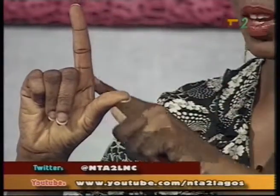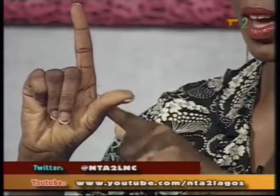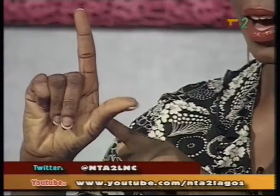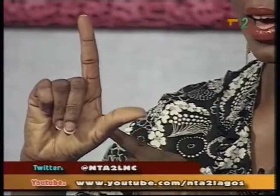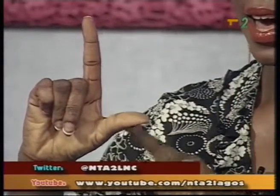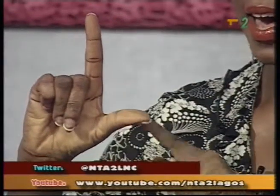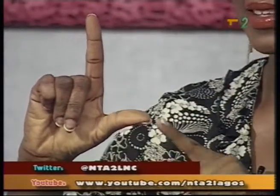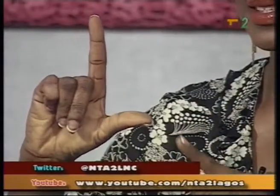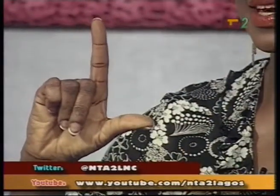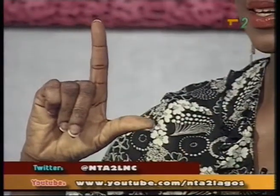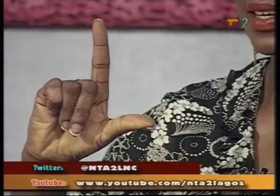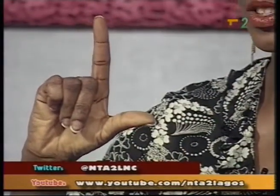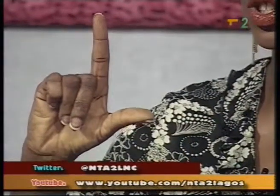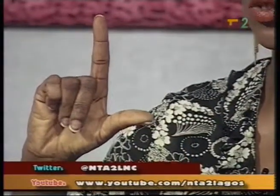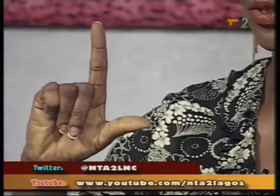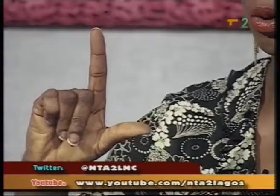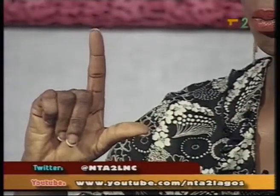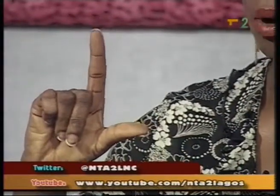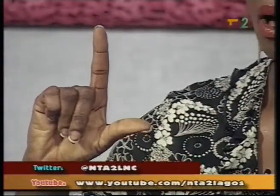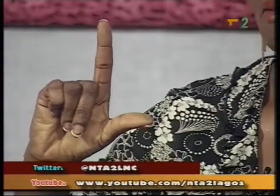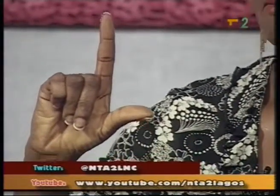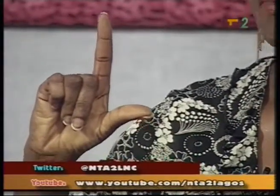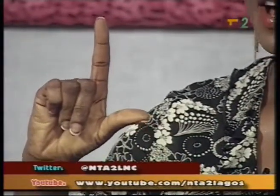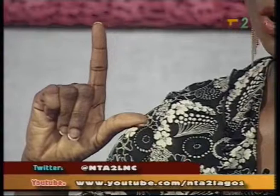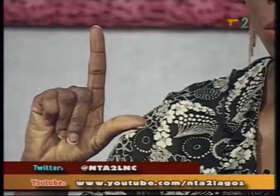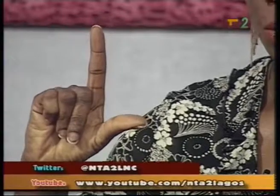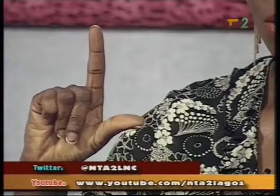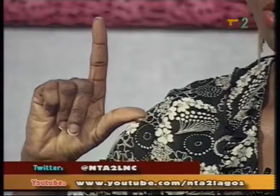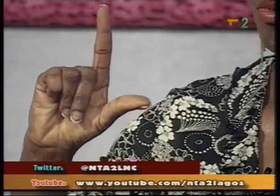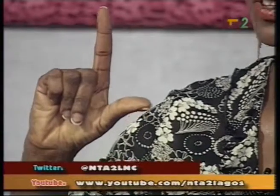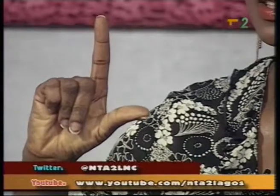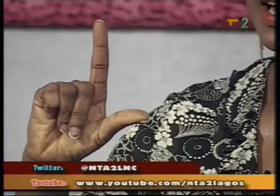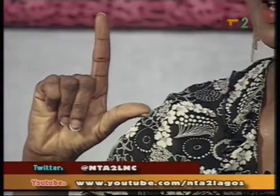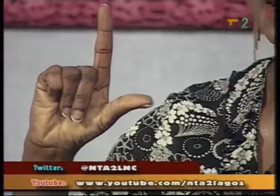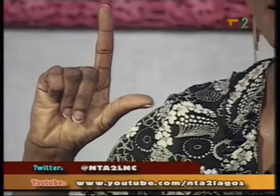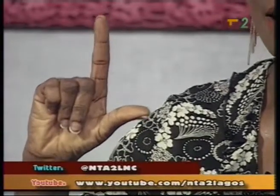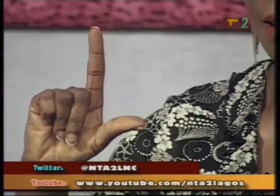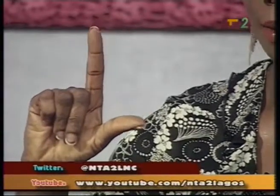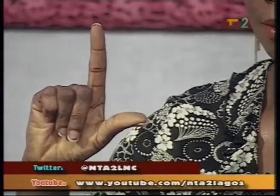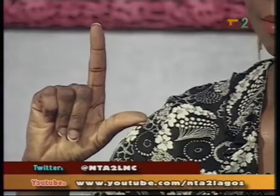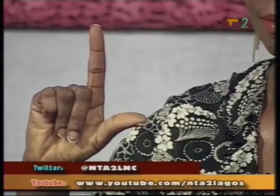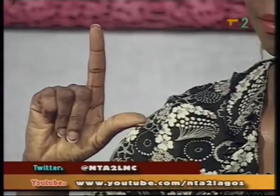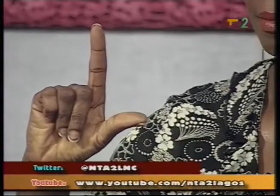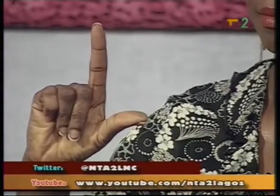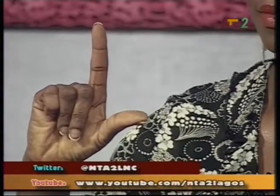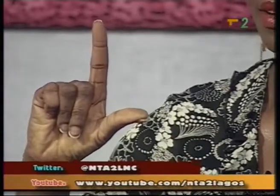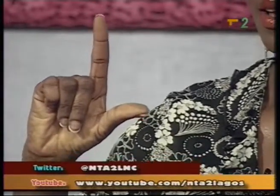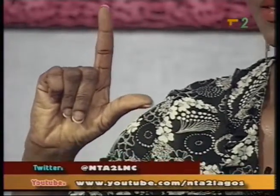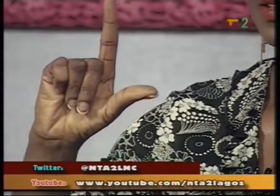finger extending to your thumb. Bayo, you must sign letter L. Sign